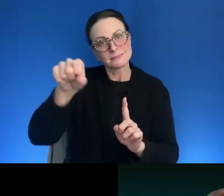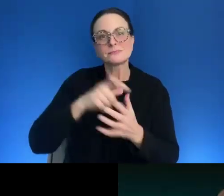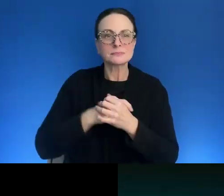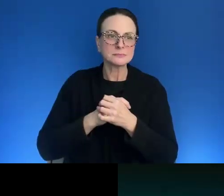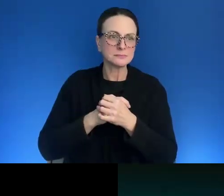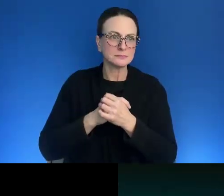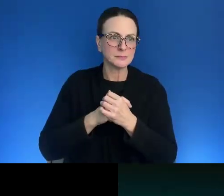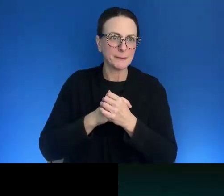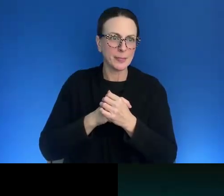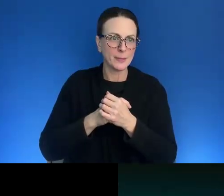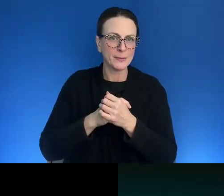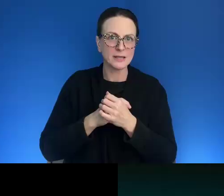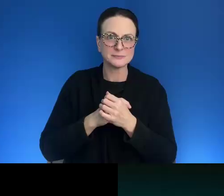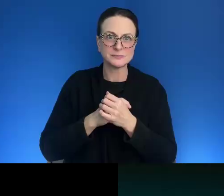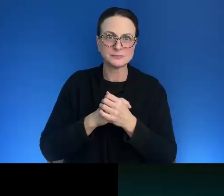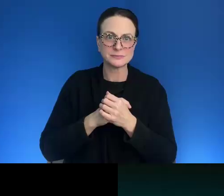scheduling,